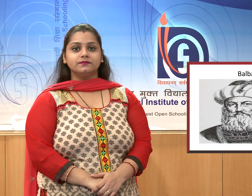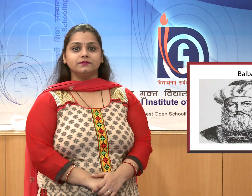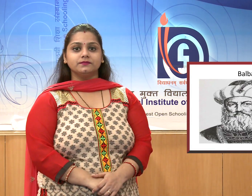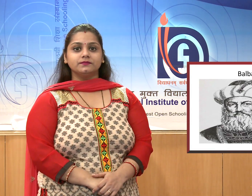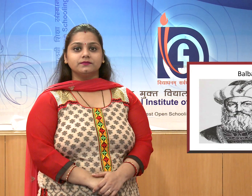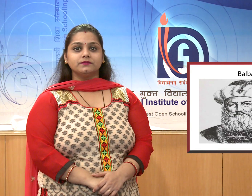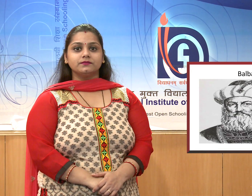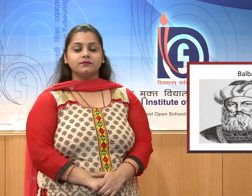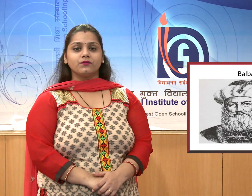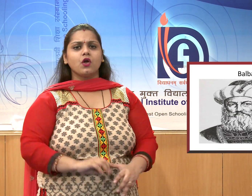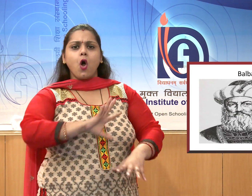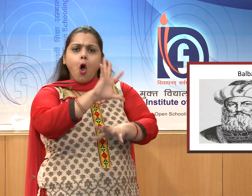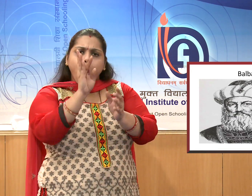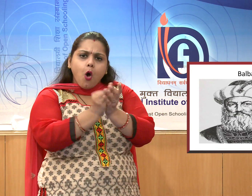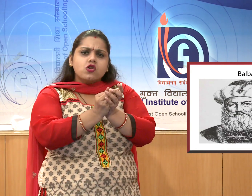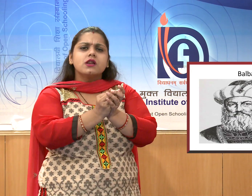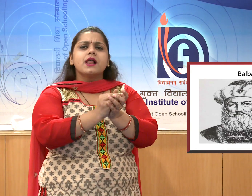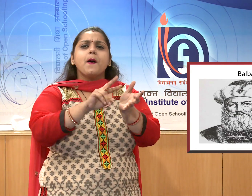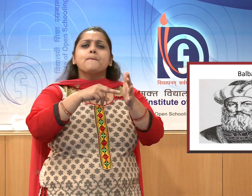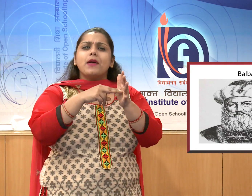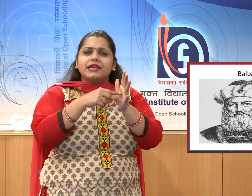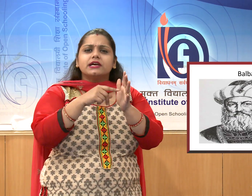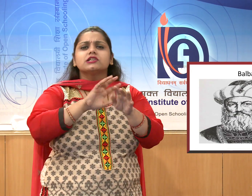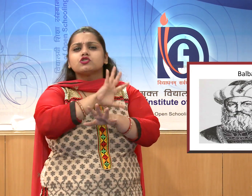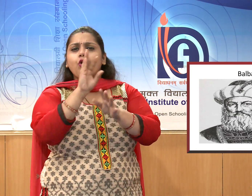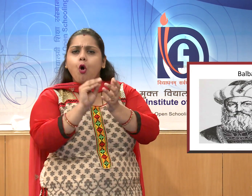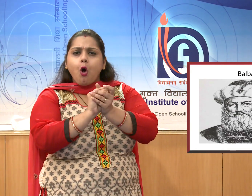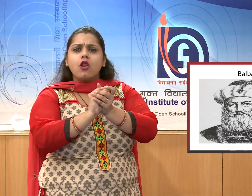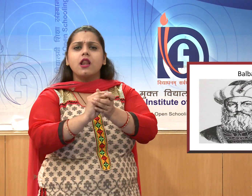in all matters of state and governance.